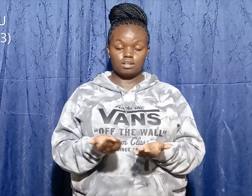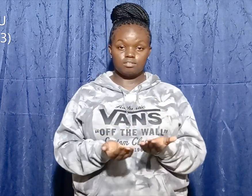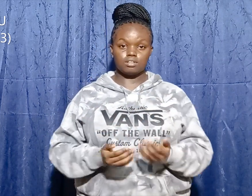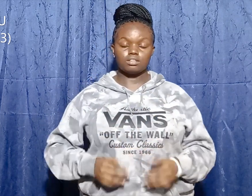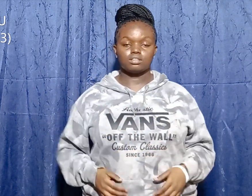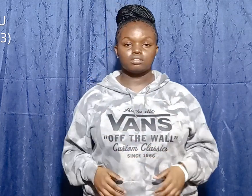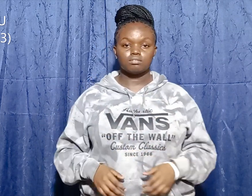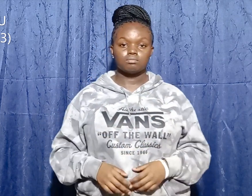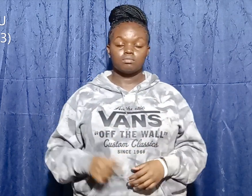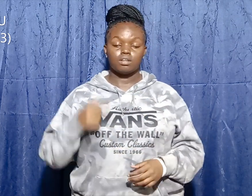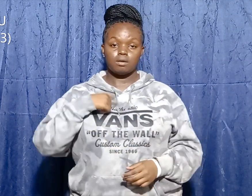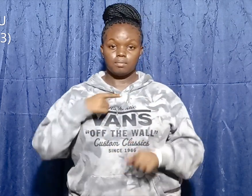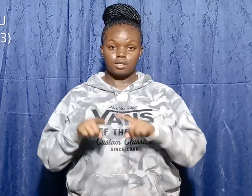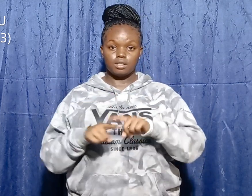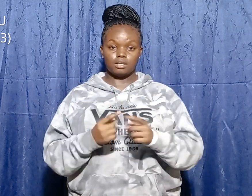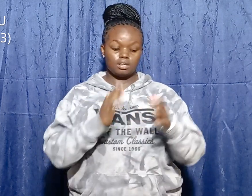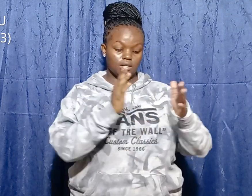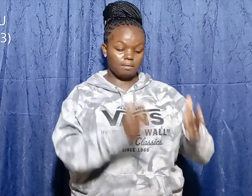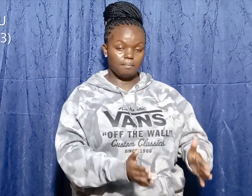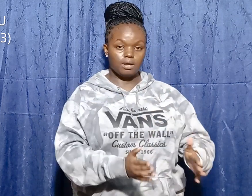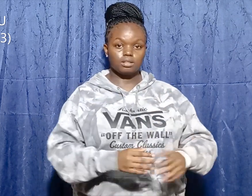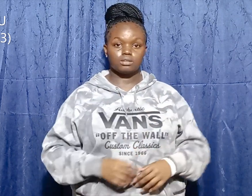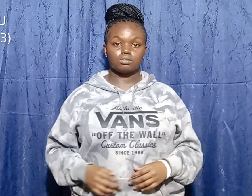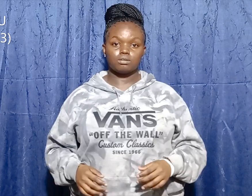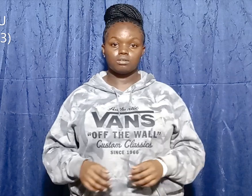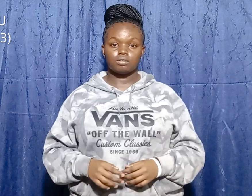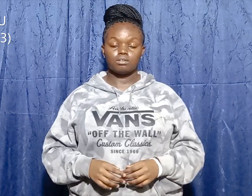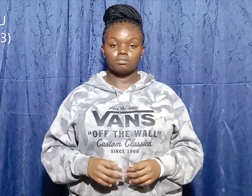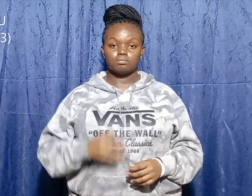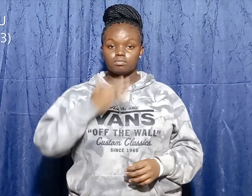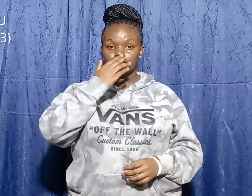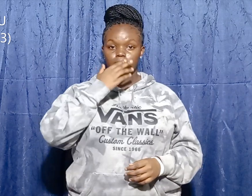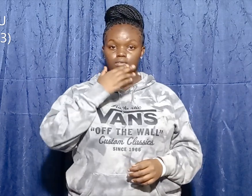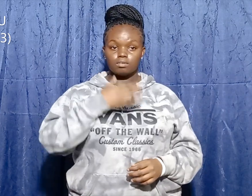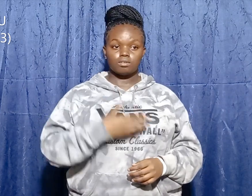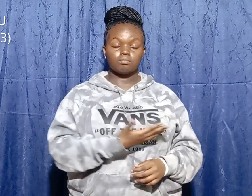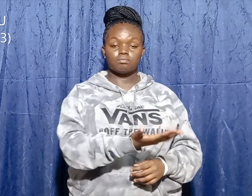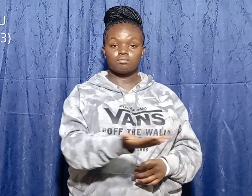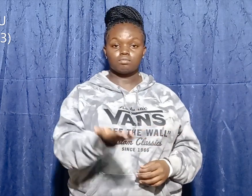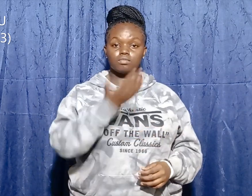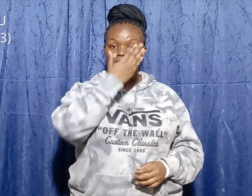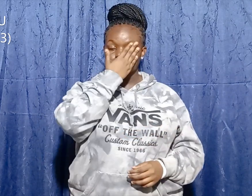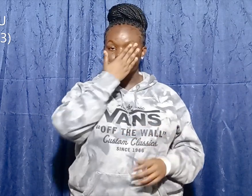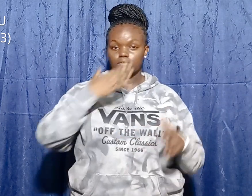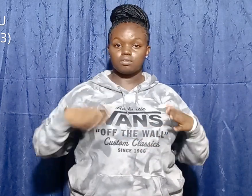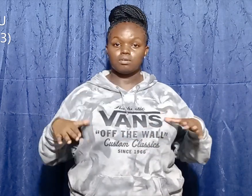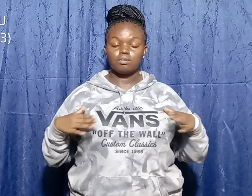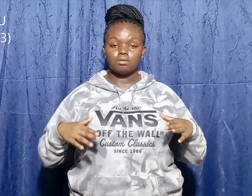If I kill the person, you Israelites people will be under Philistine's service.